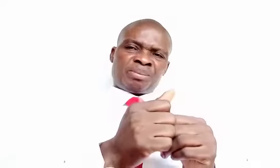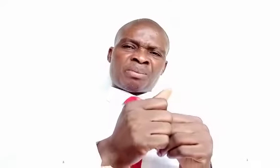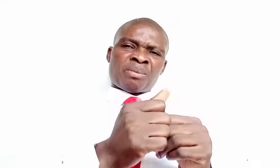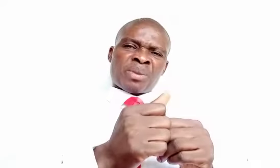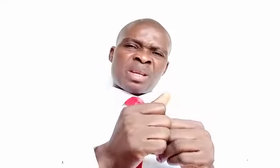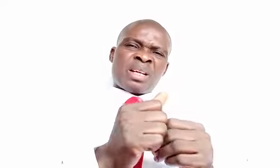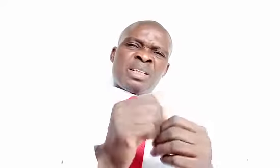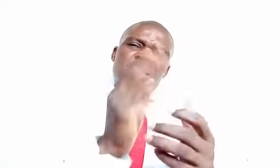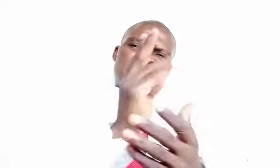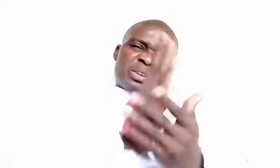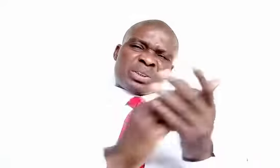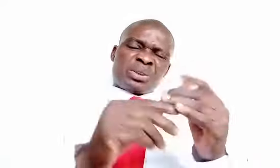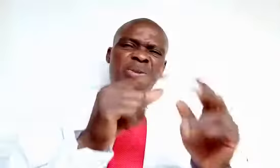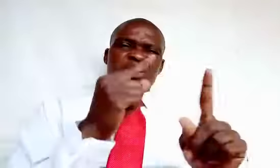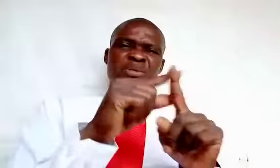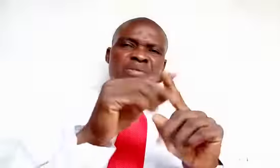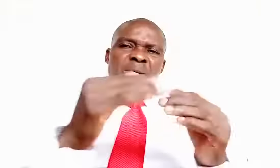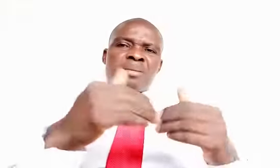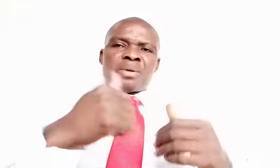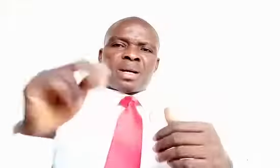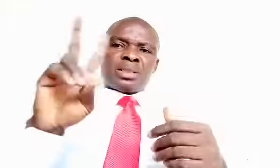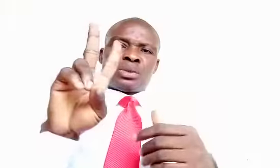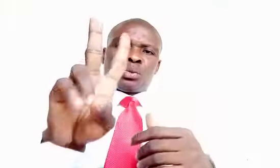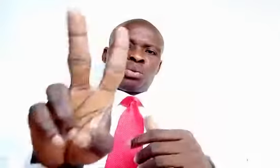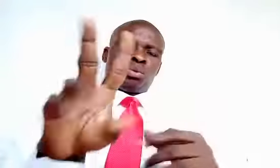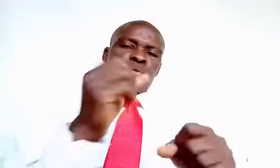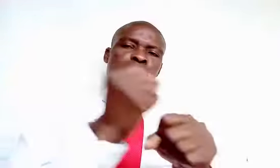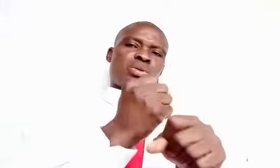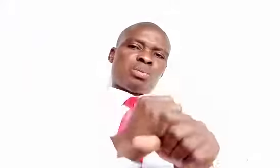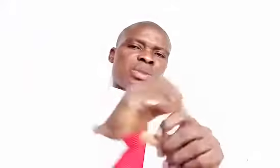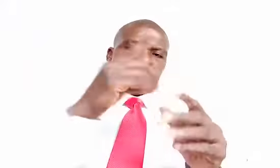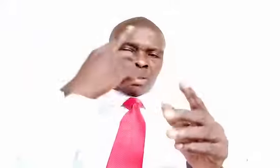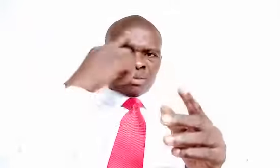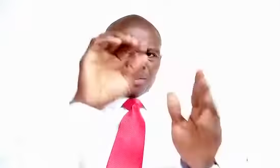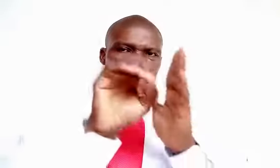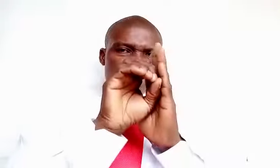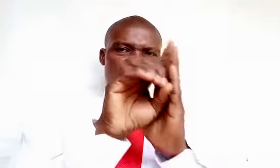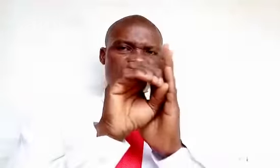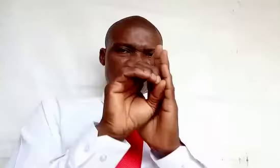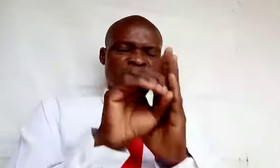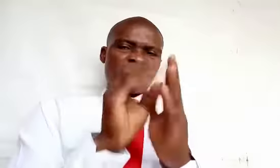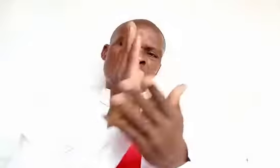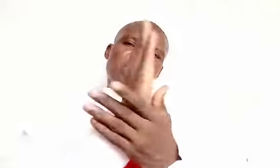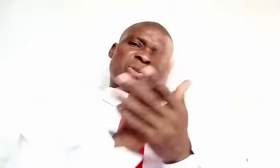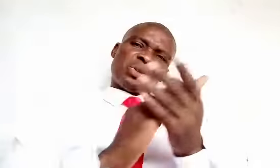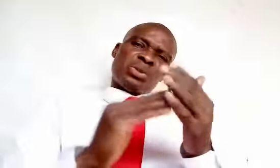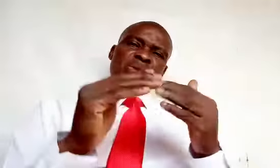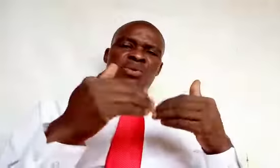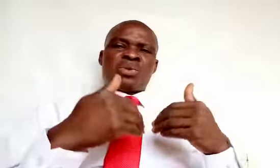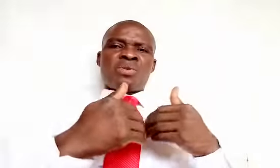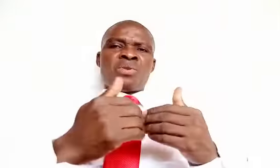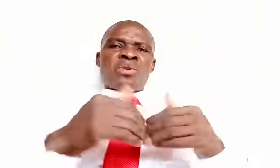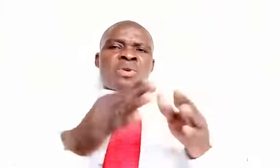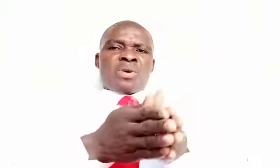Some verbs have two subjects. Examples: someone asked Ali a question.